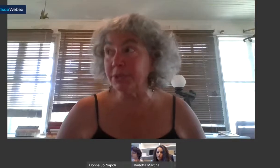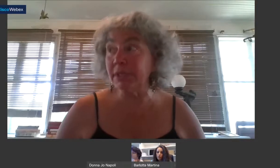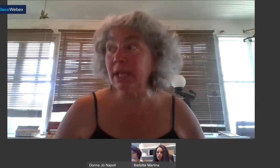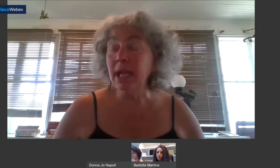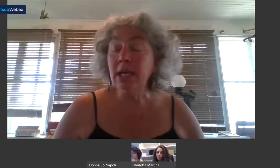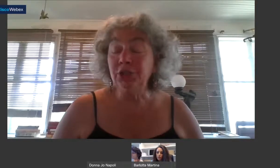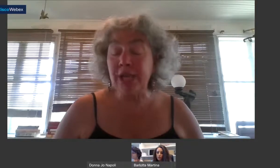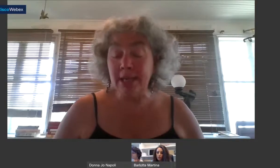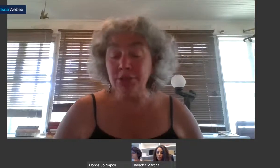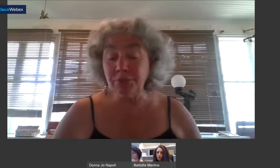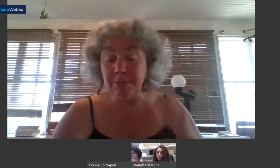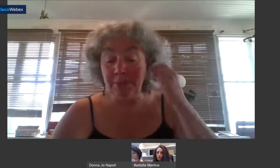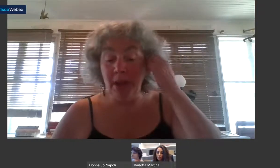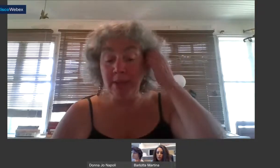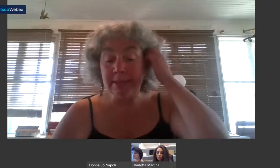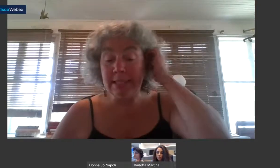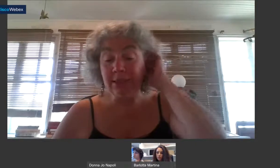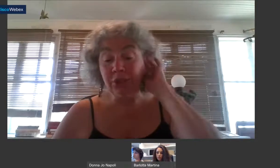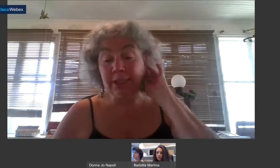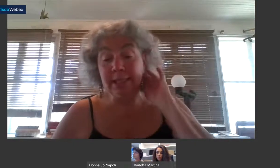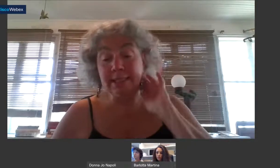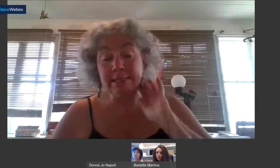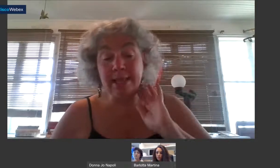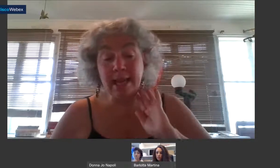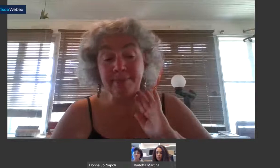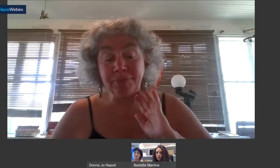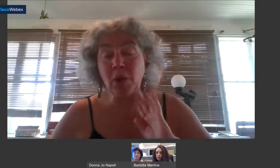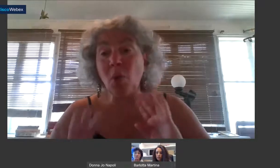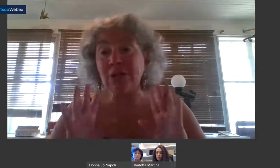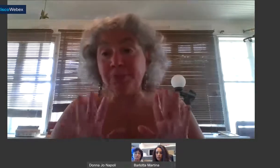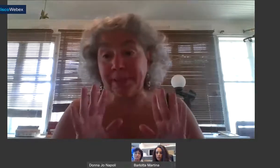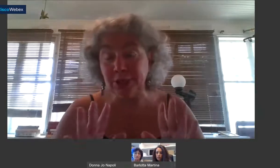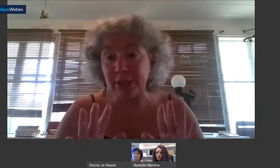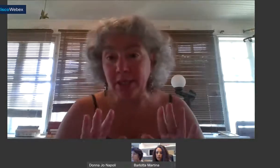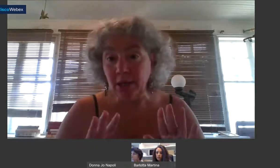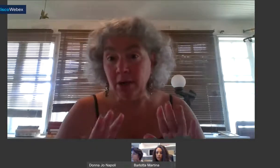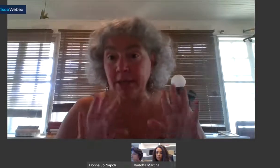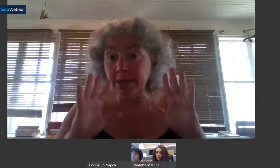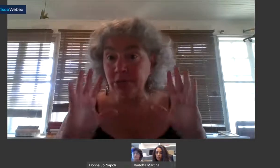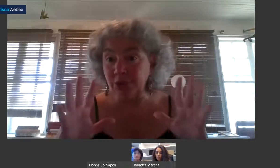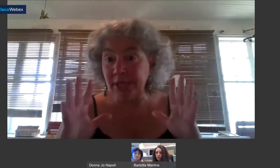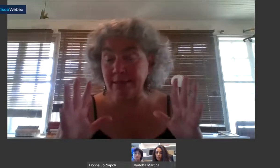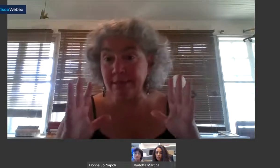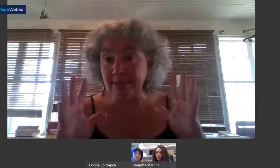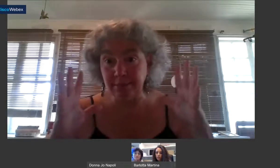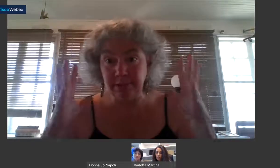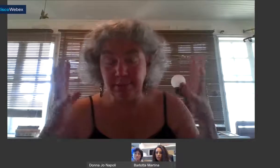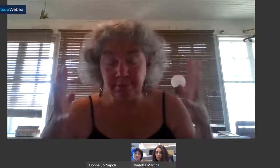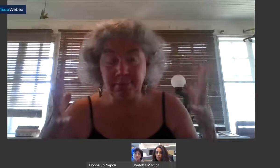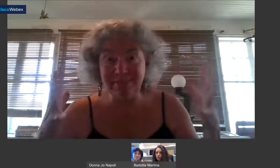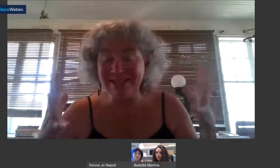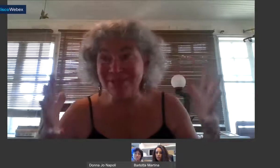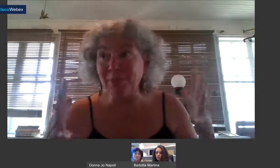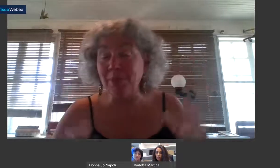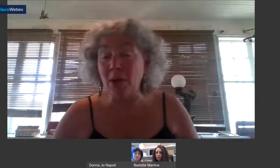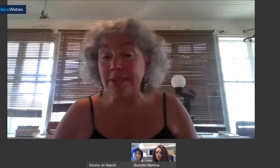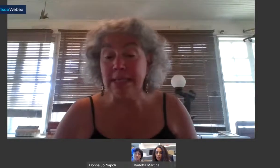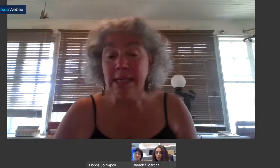person. She has cerebral palsy and she is a quadriplegic. Okay, so she has cerebral palsy